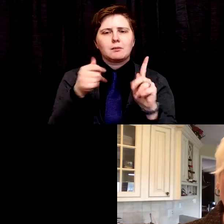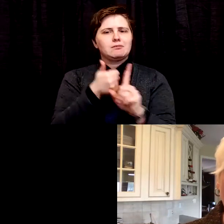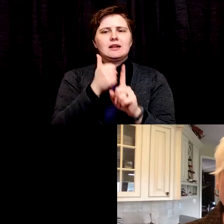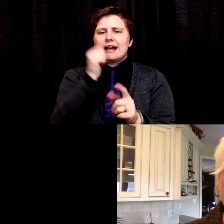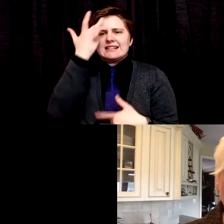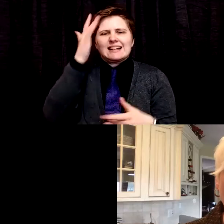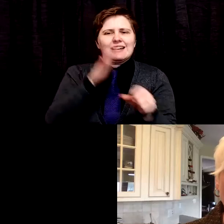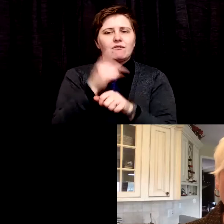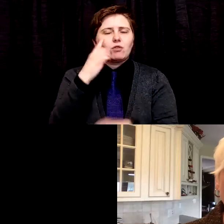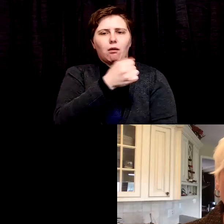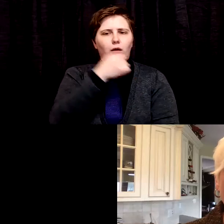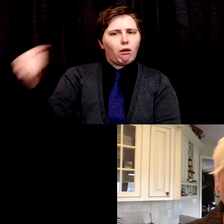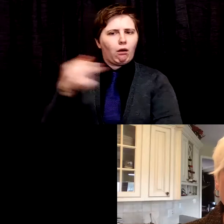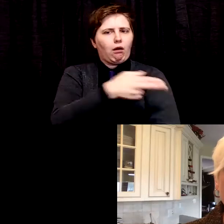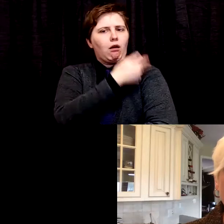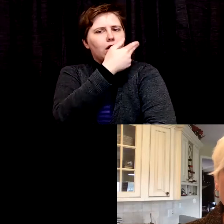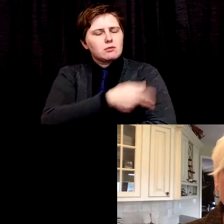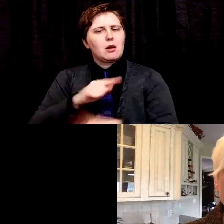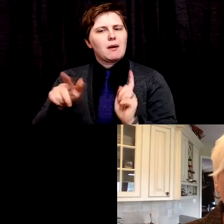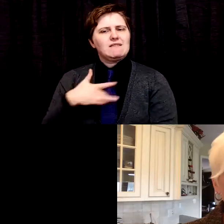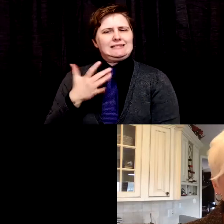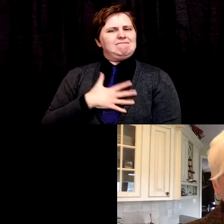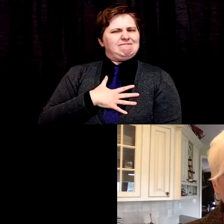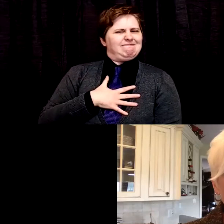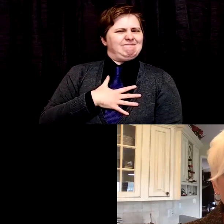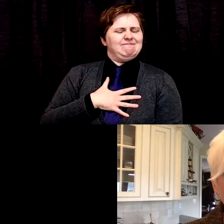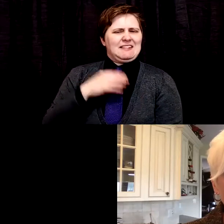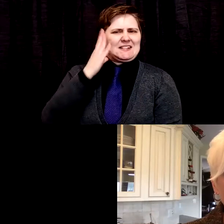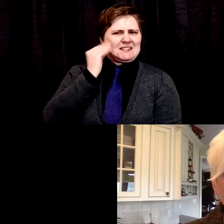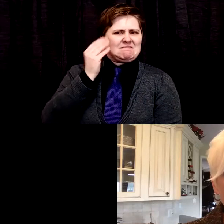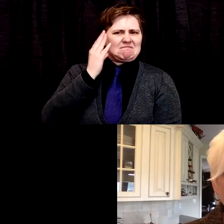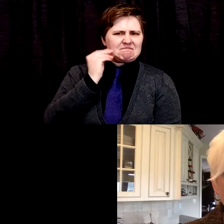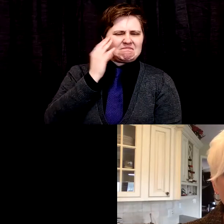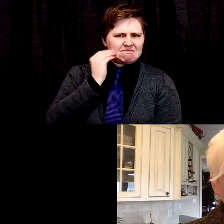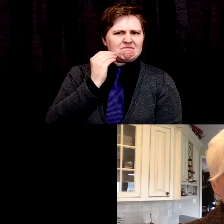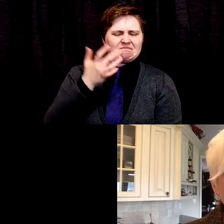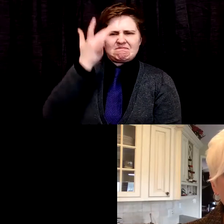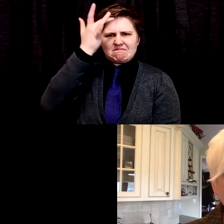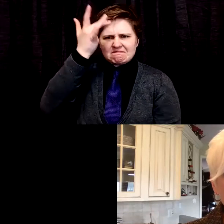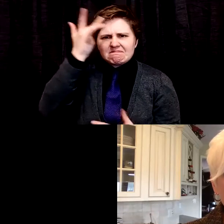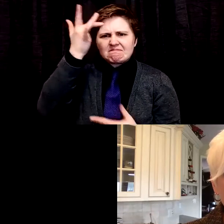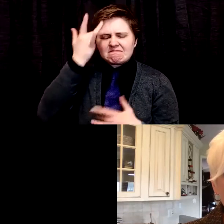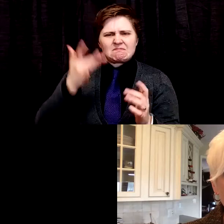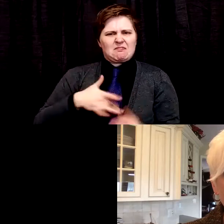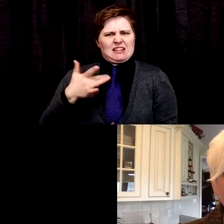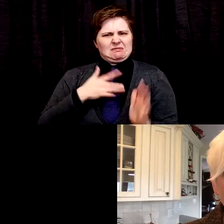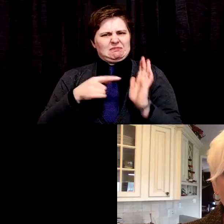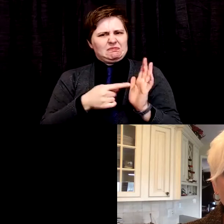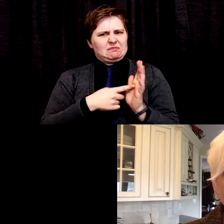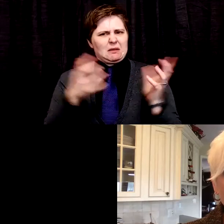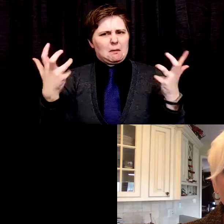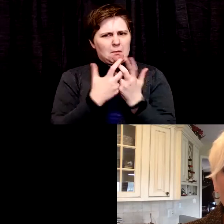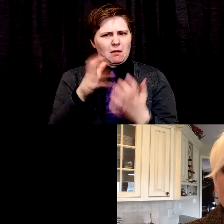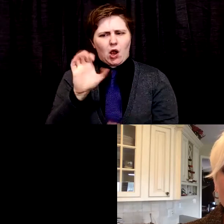to go to the hospital, but feel like they are experiencing some COVID-19 related symptoms.